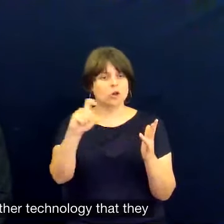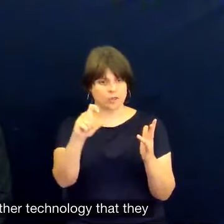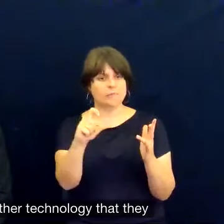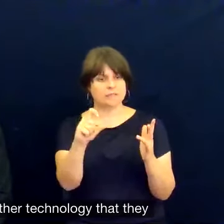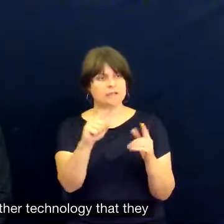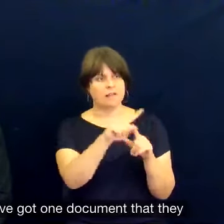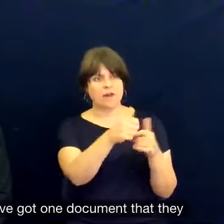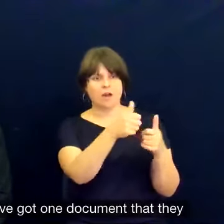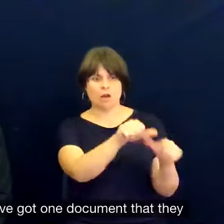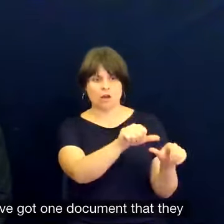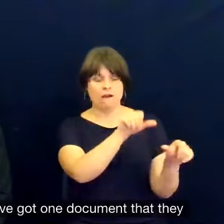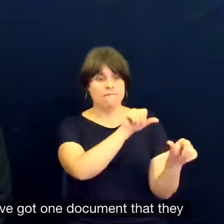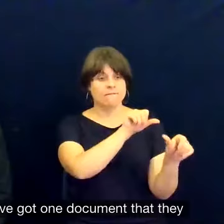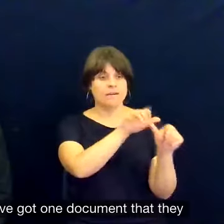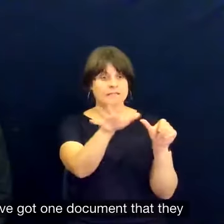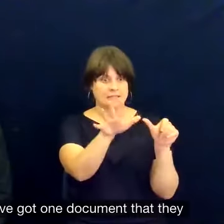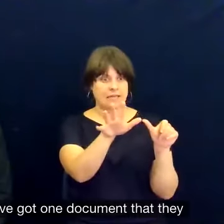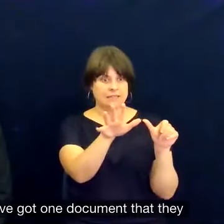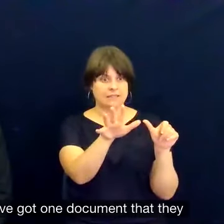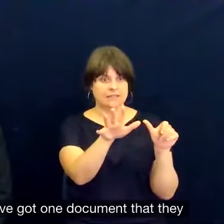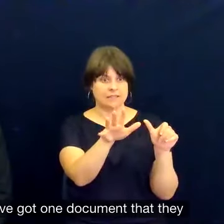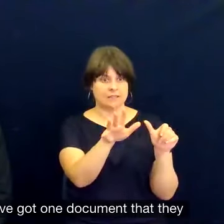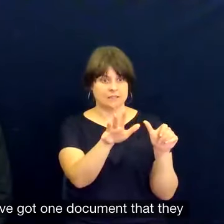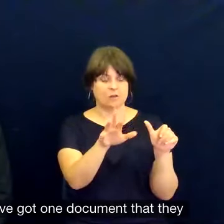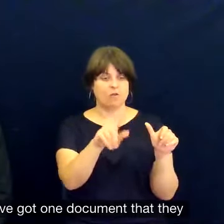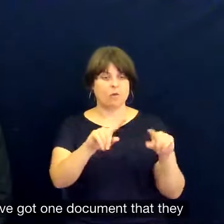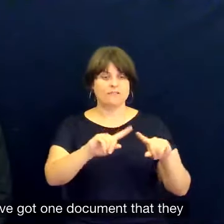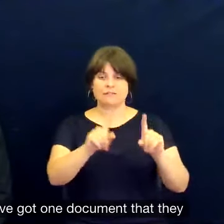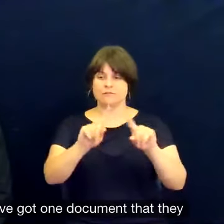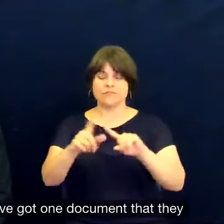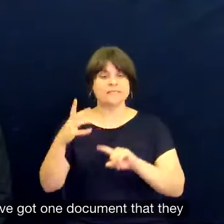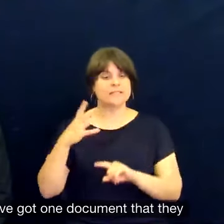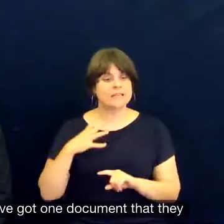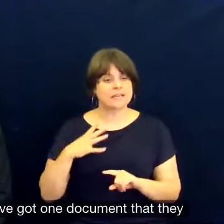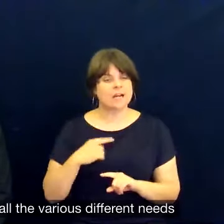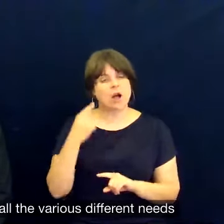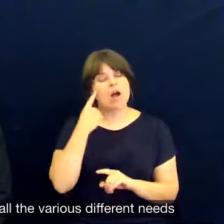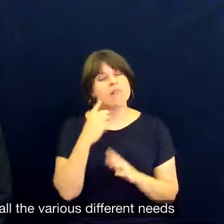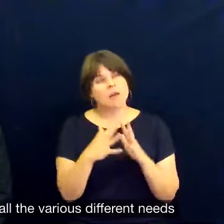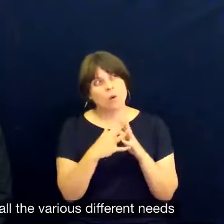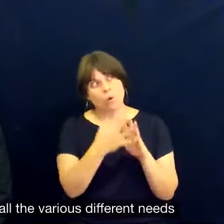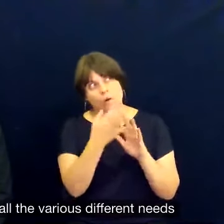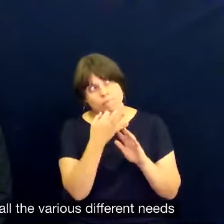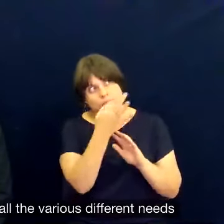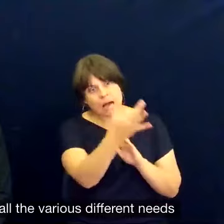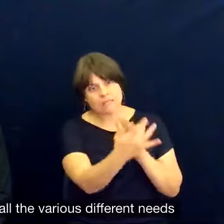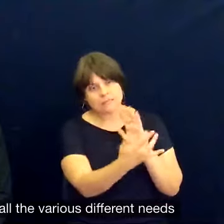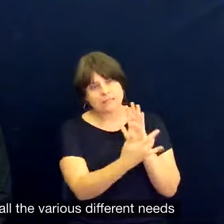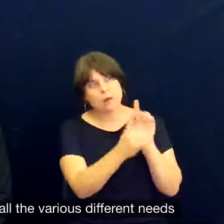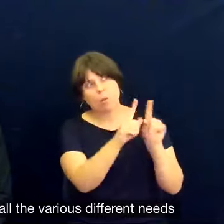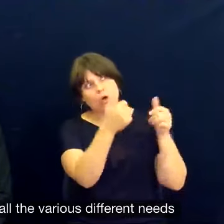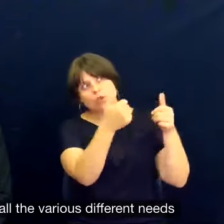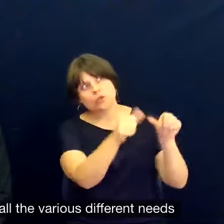is great for all the various different needs. So it might be worth looking into what technology they use. That might be a